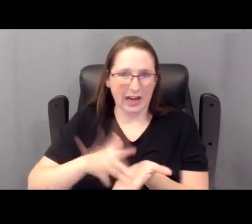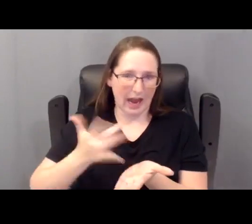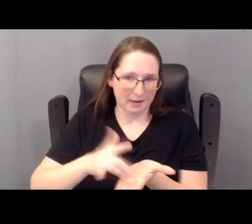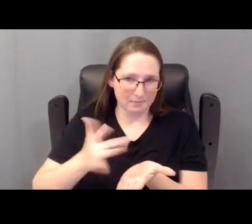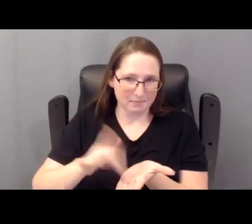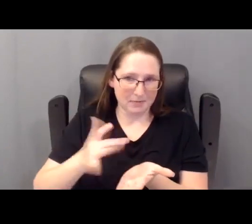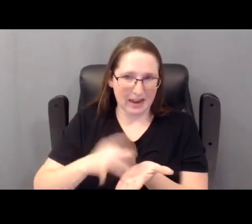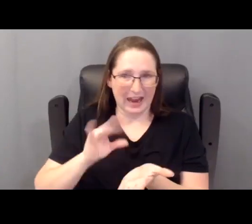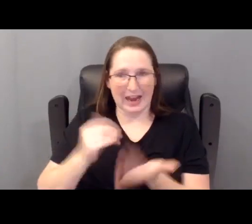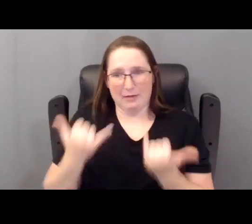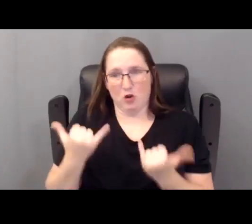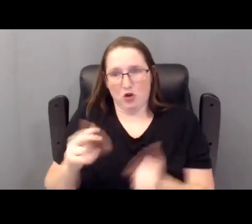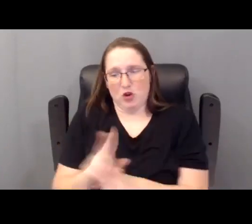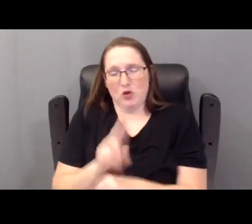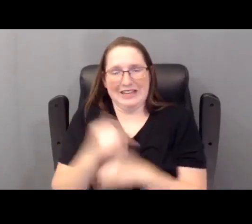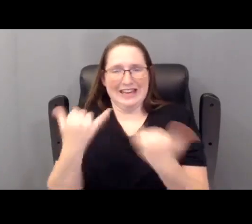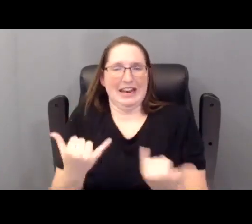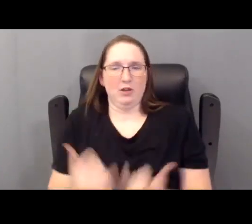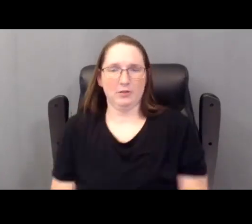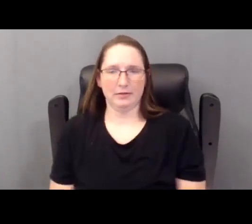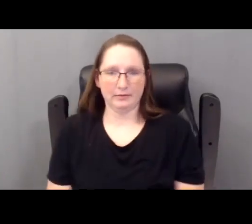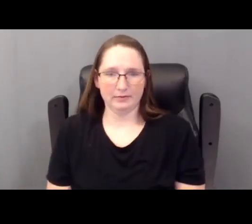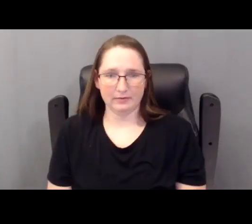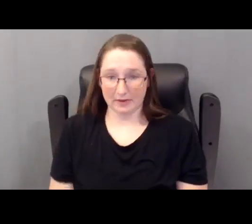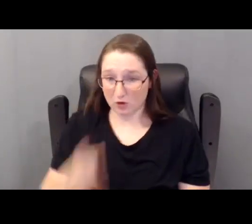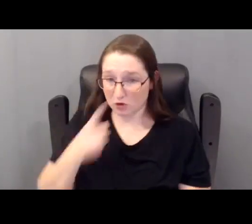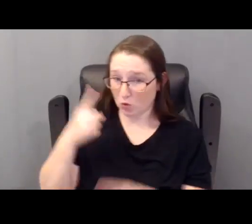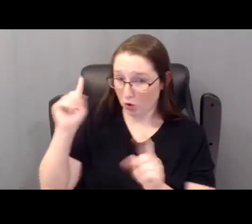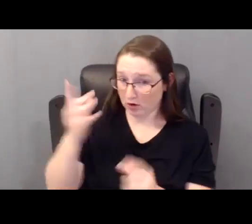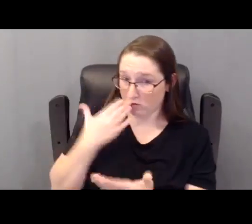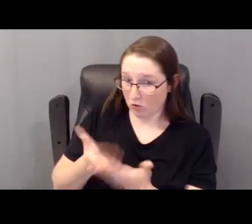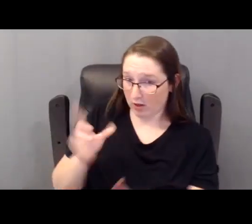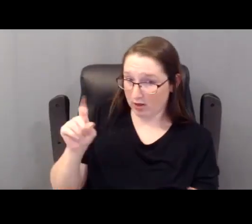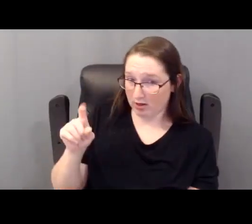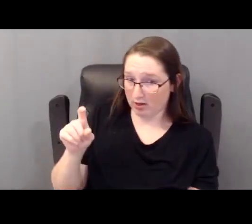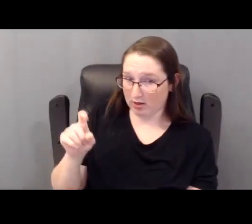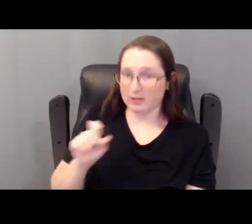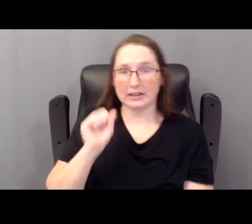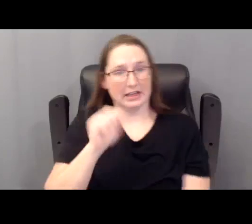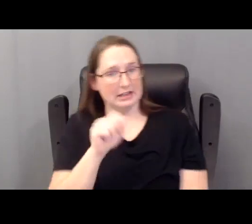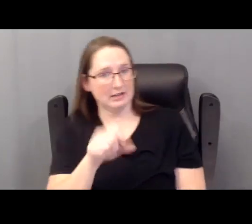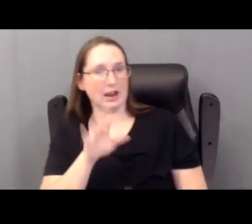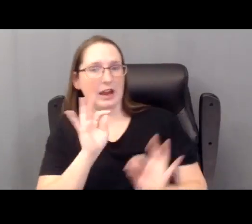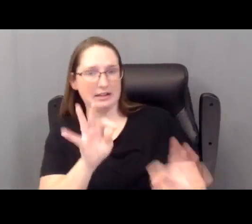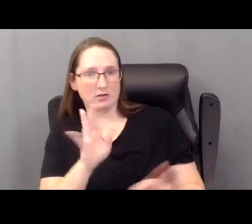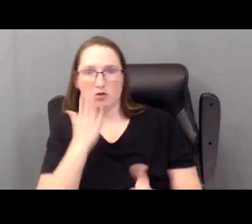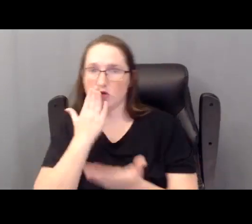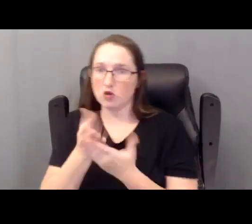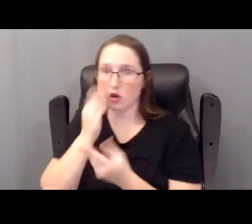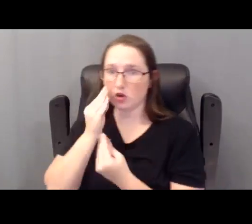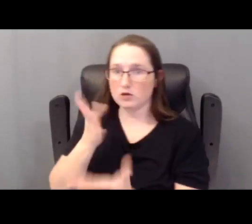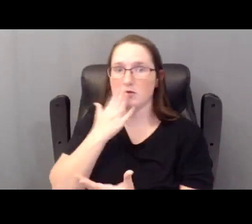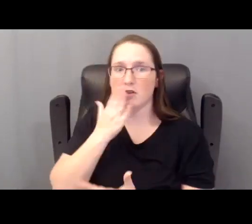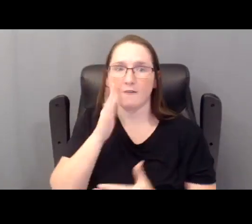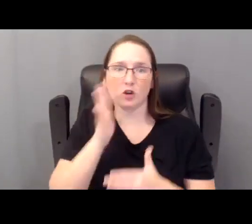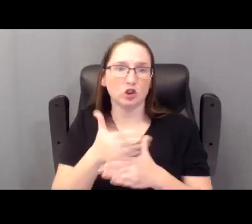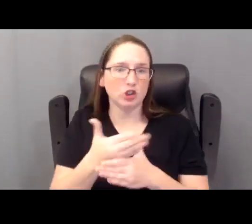I'm currently using it now. Is it working well? Yes, Excellent. Good news. Thanks for sharing thank that.